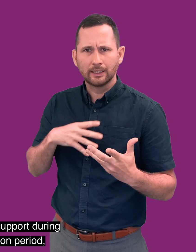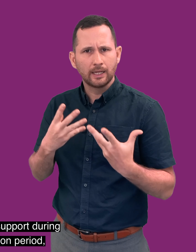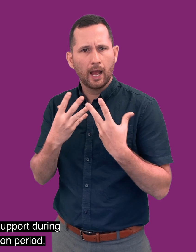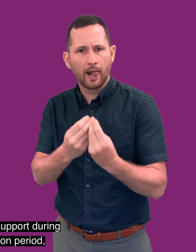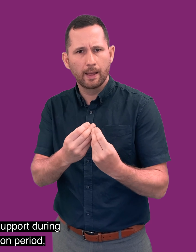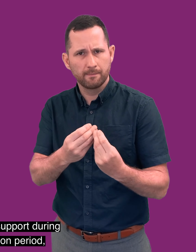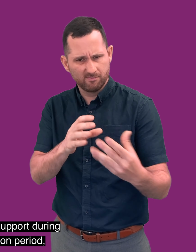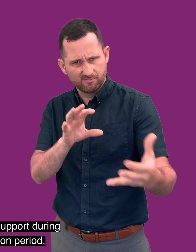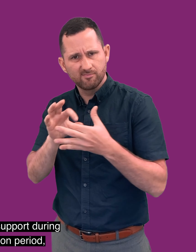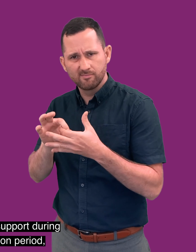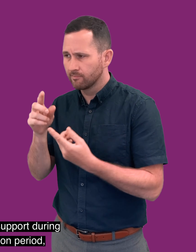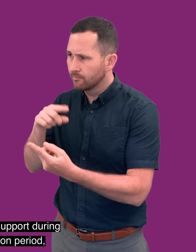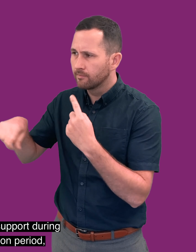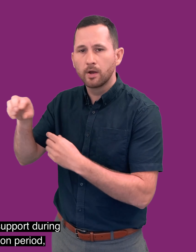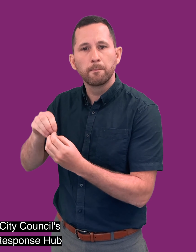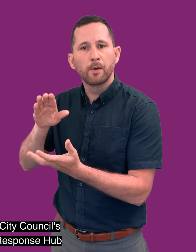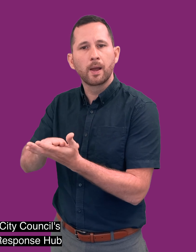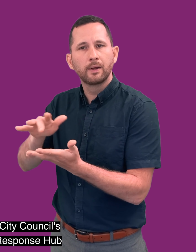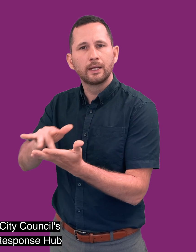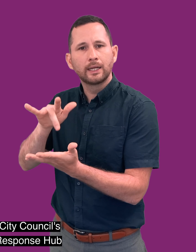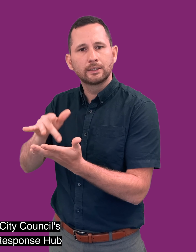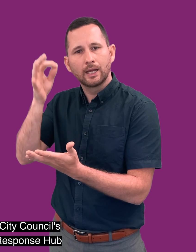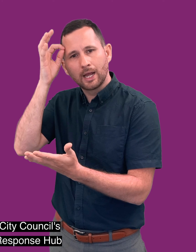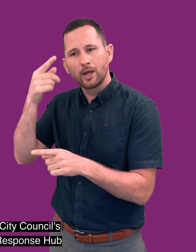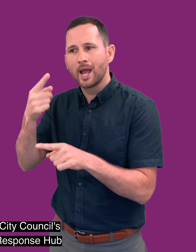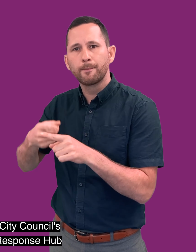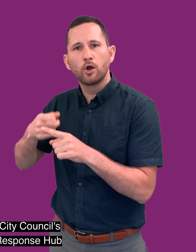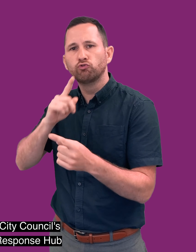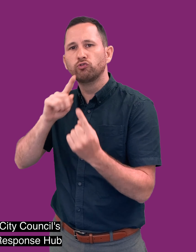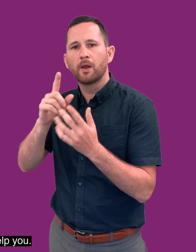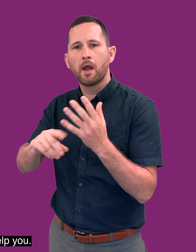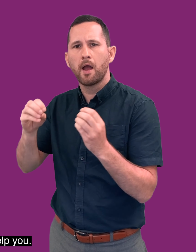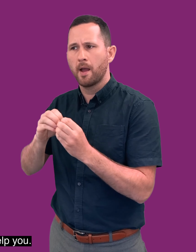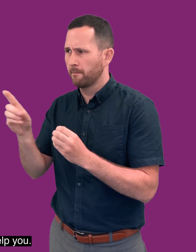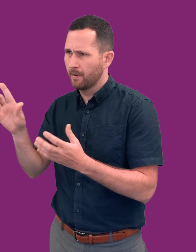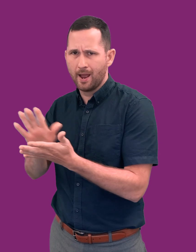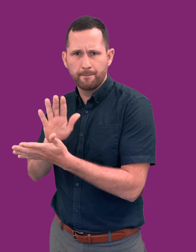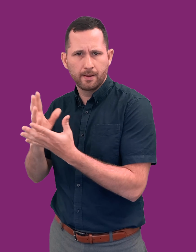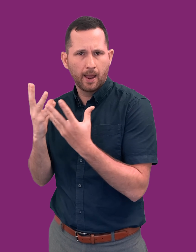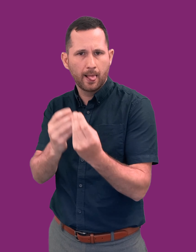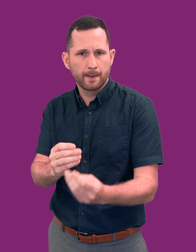If you need support during the isolation period, Birmingham City Council's Emergency Response Hub can help you.